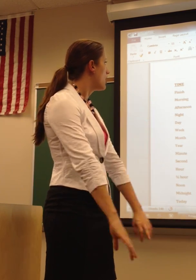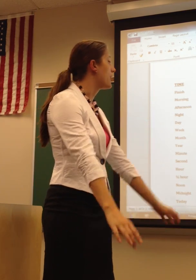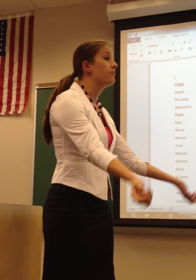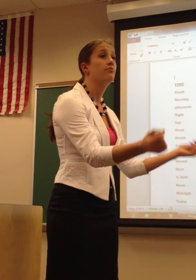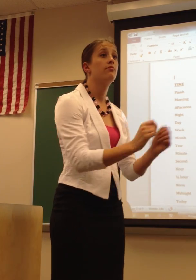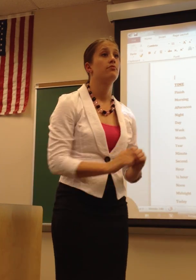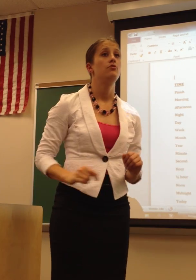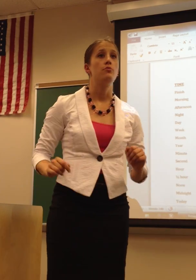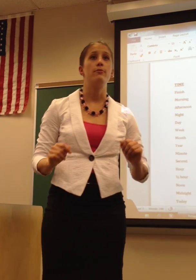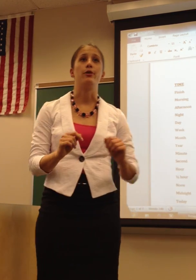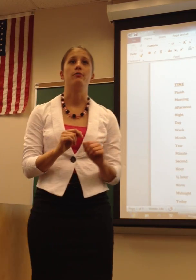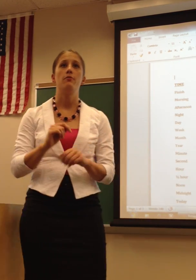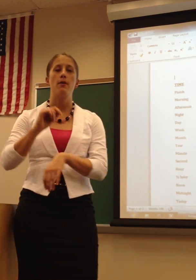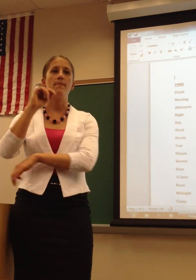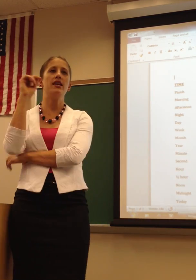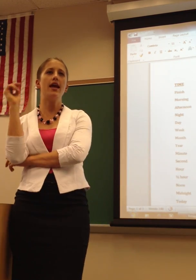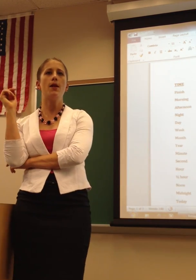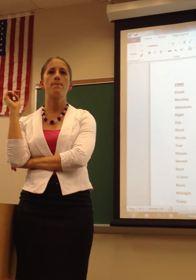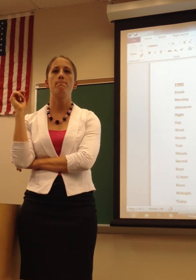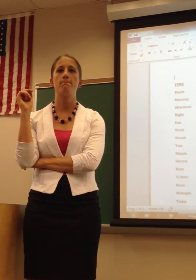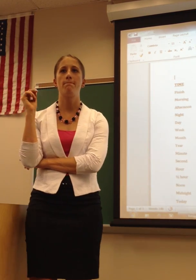Okay. You remember Monday,